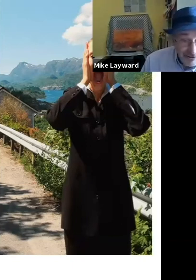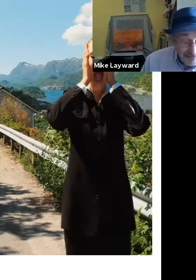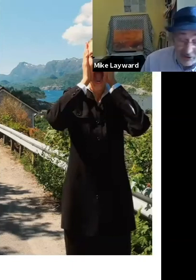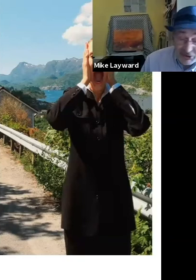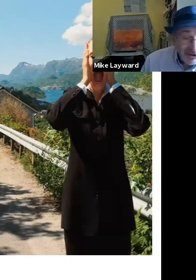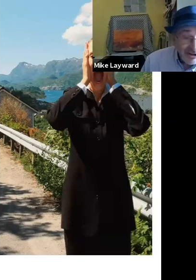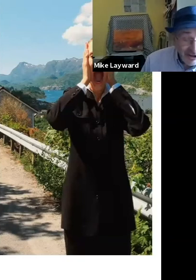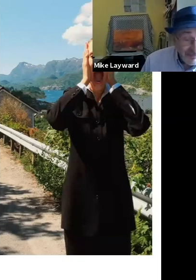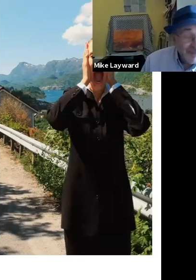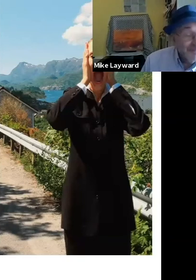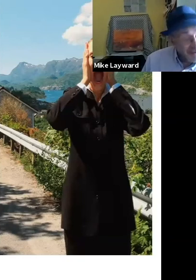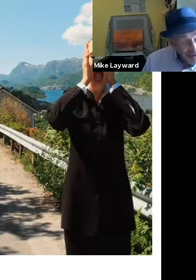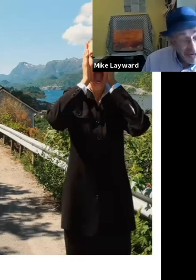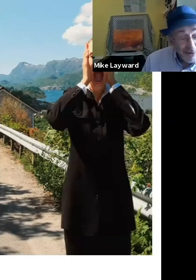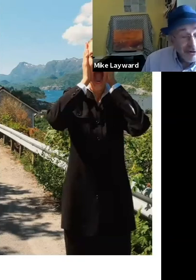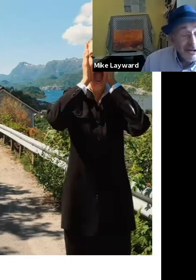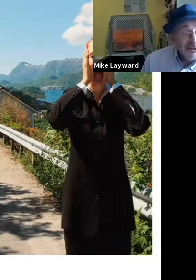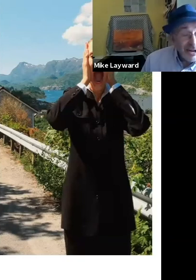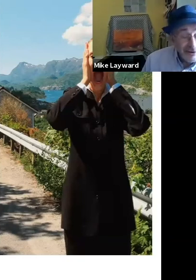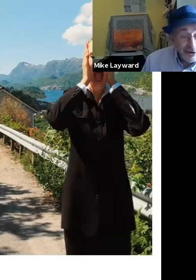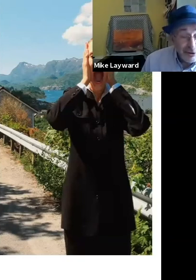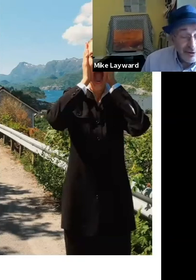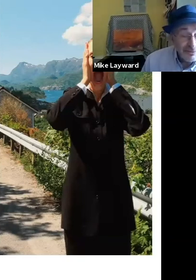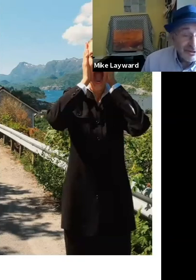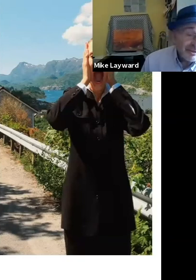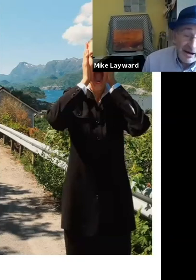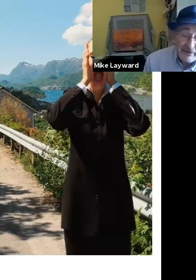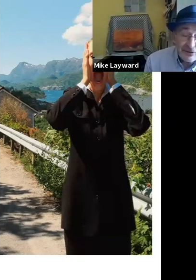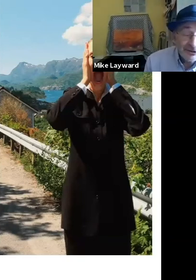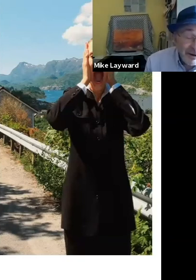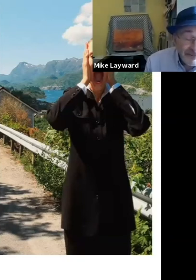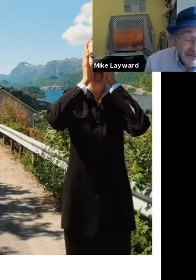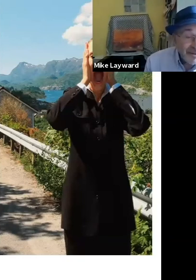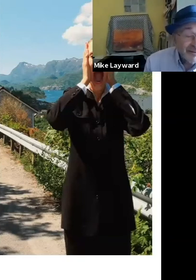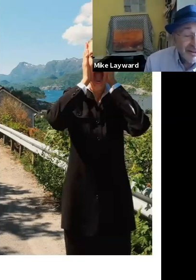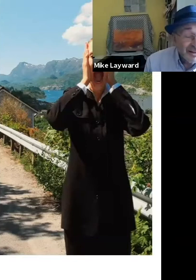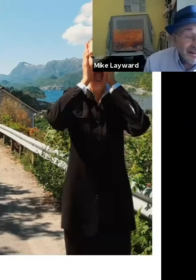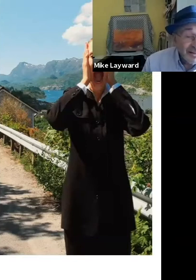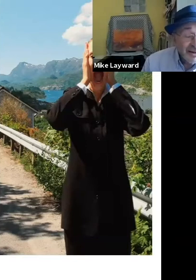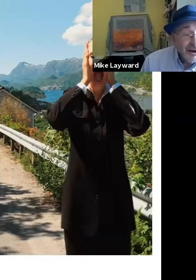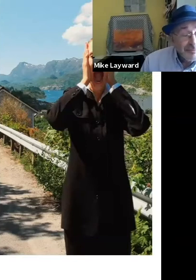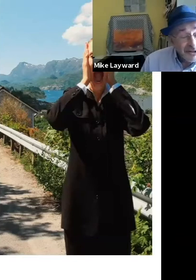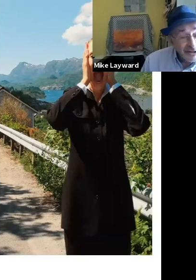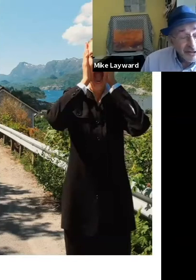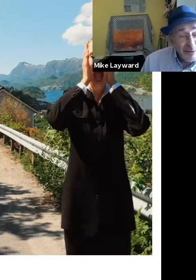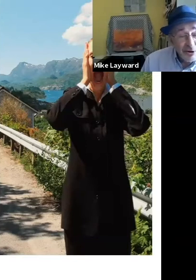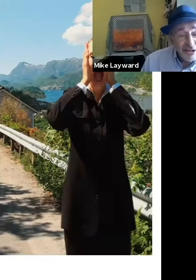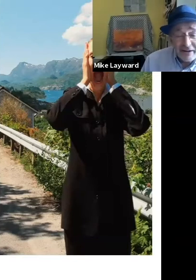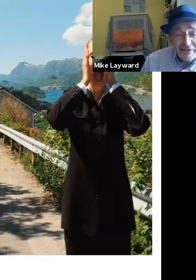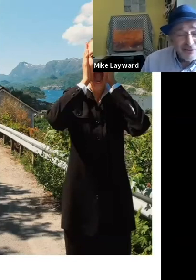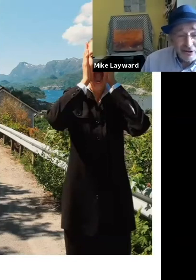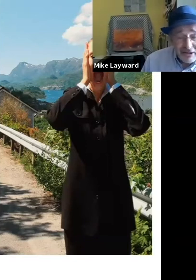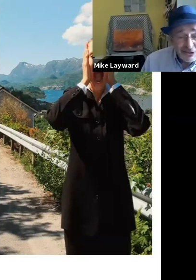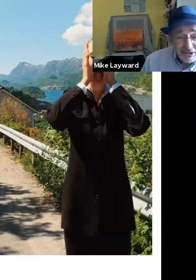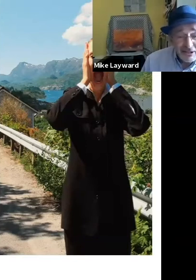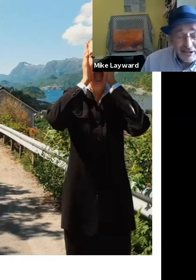poor. Most artists are poor, but they're really poor. They haven't got the equipment. They might have a smartphone if they're lucky, but they're going to be working everything